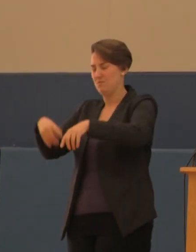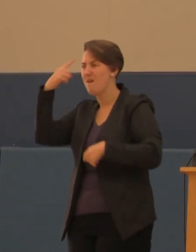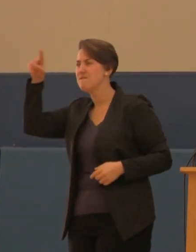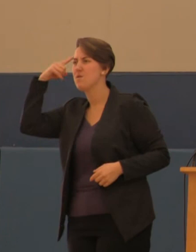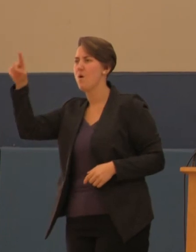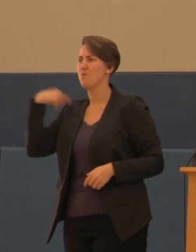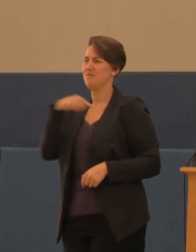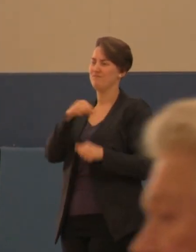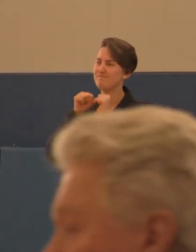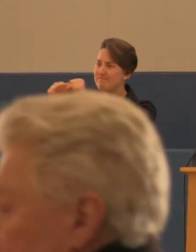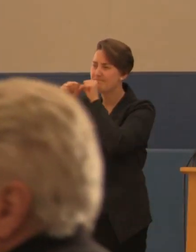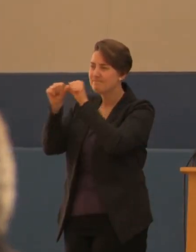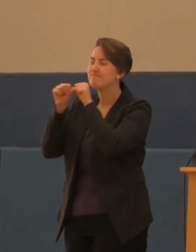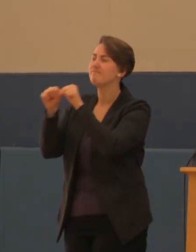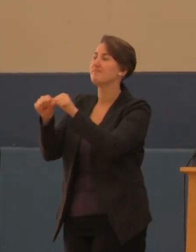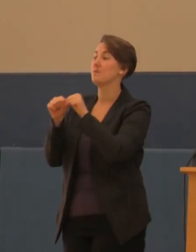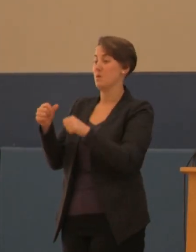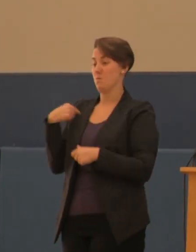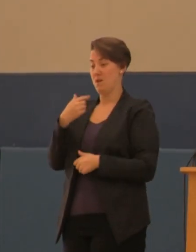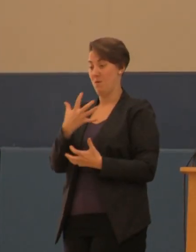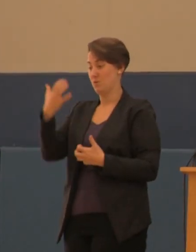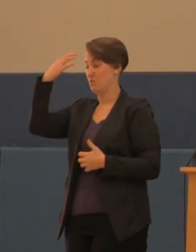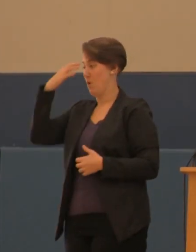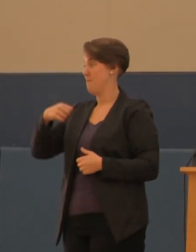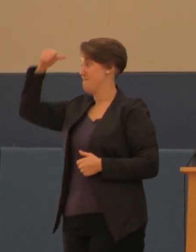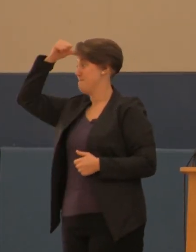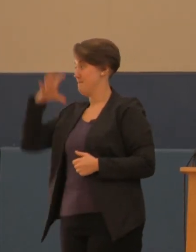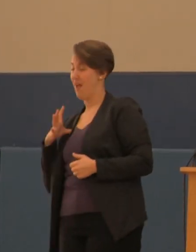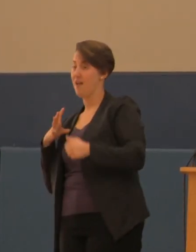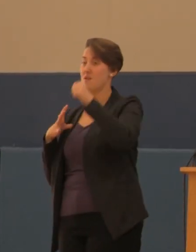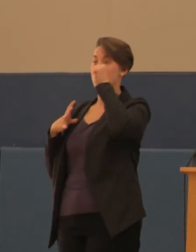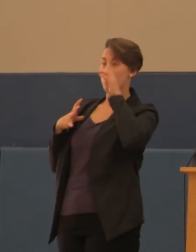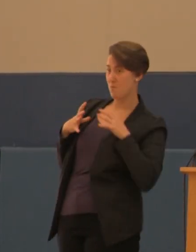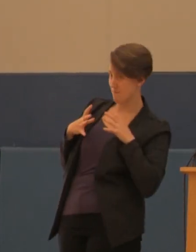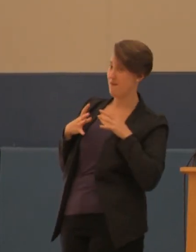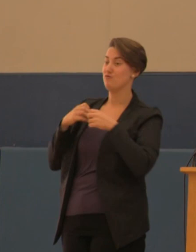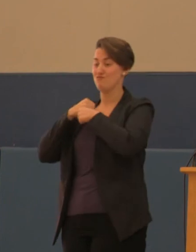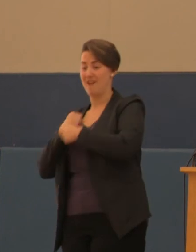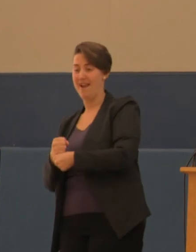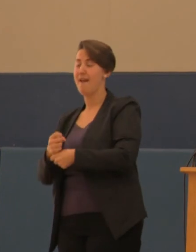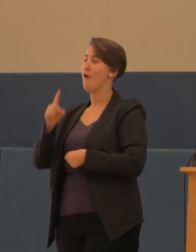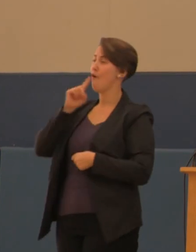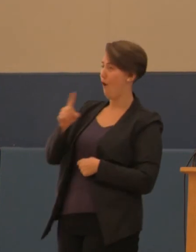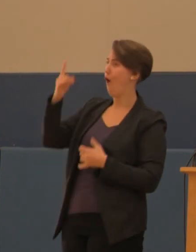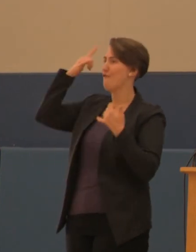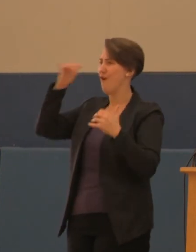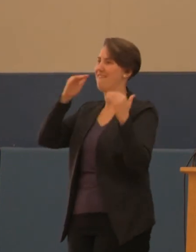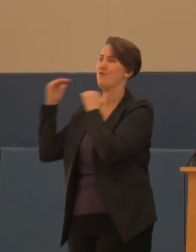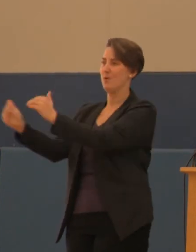We persist in the knowledge that men and women were created and are and will forever remain equal.